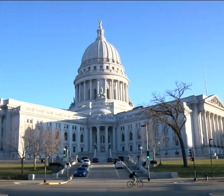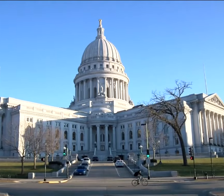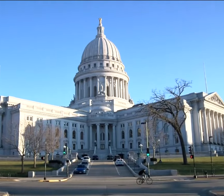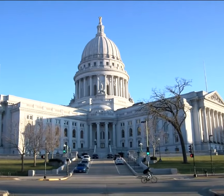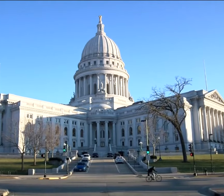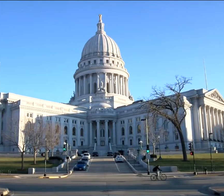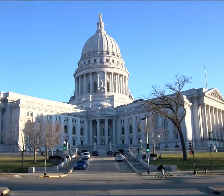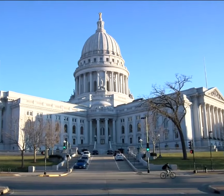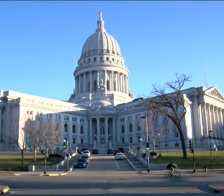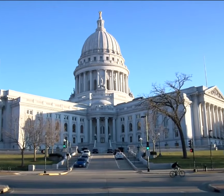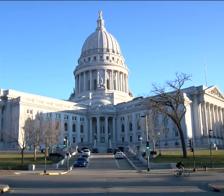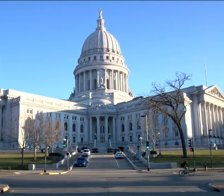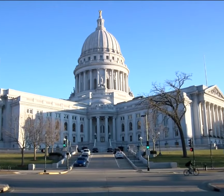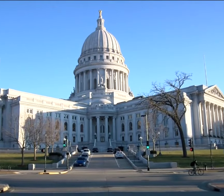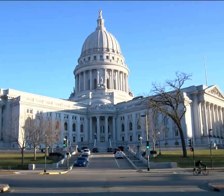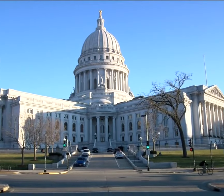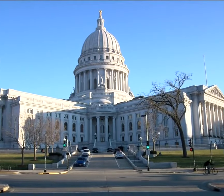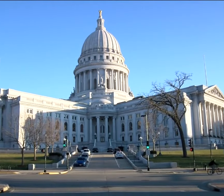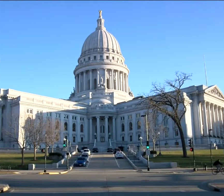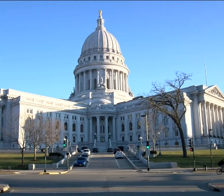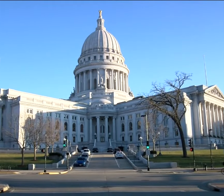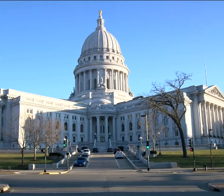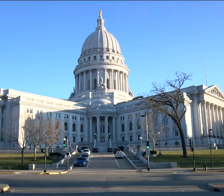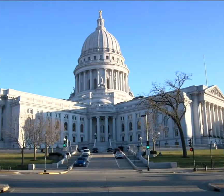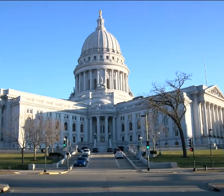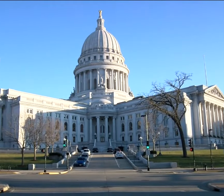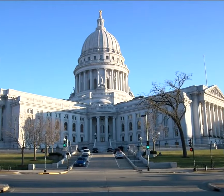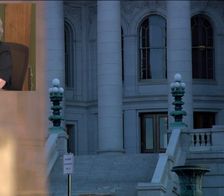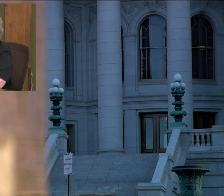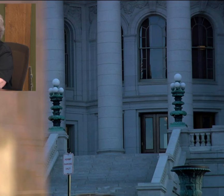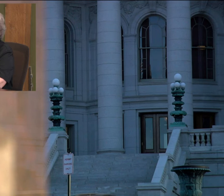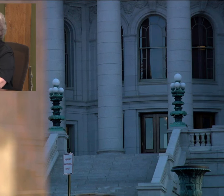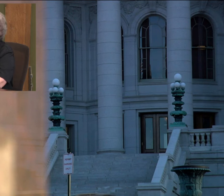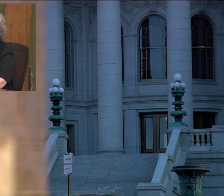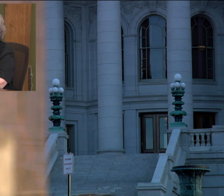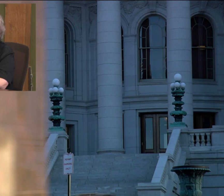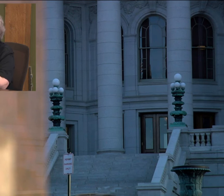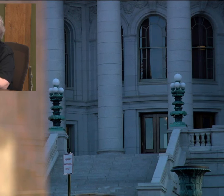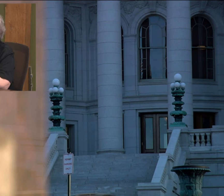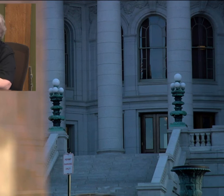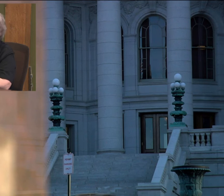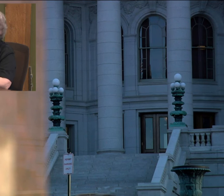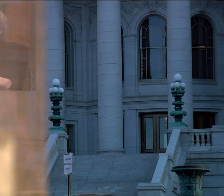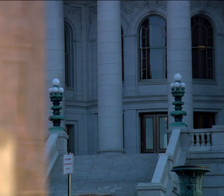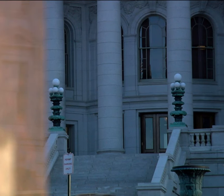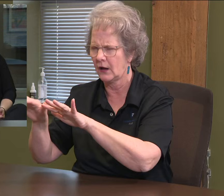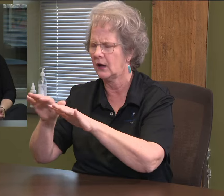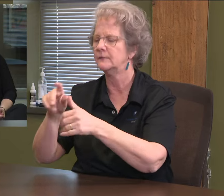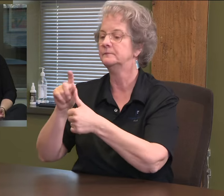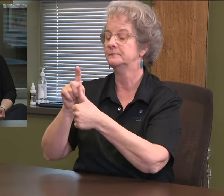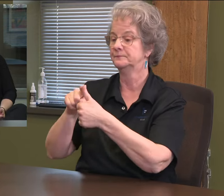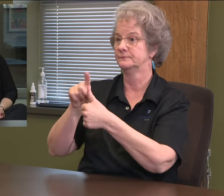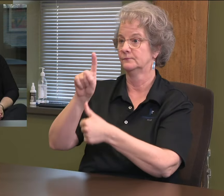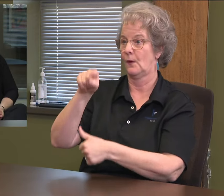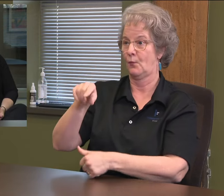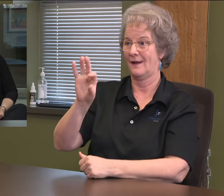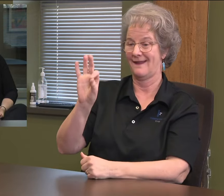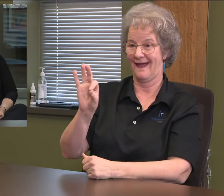for mental health care and substance use care for people who are deaf. The has been vetoed twice. But the $1.9 million